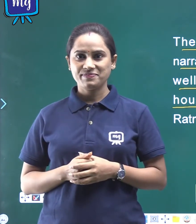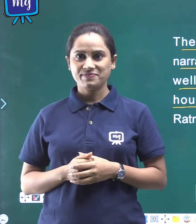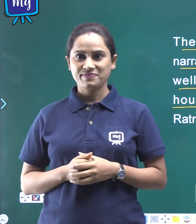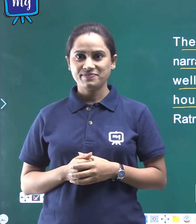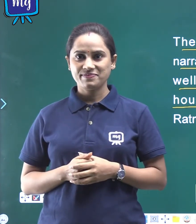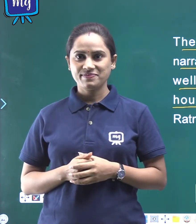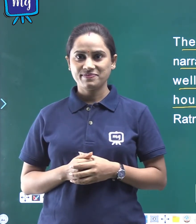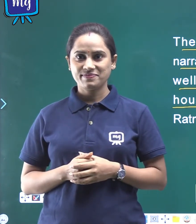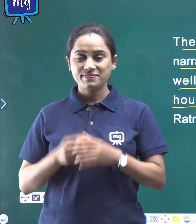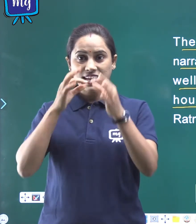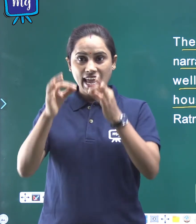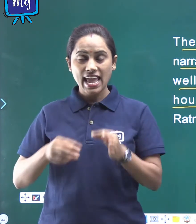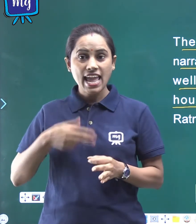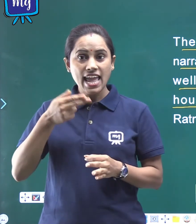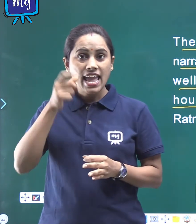He requested